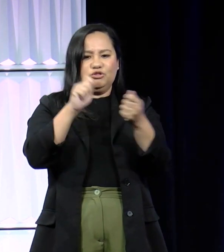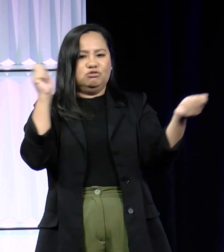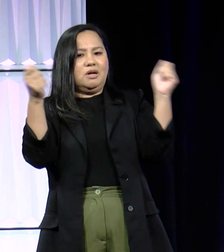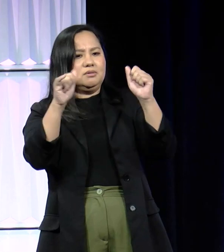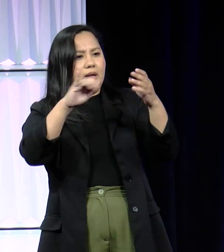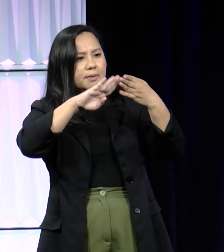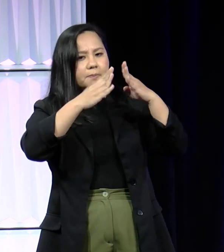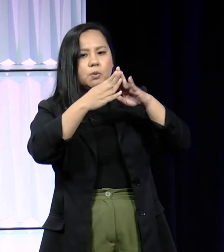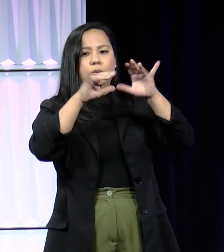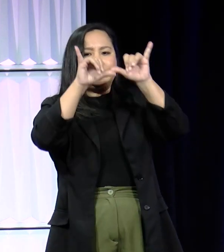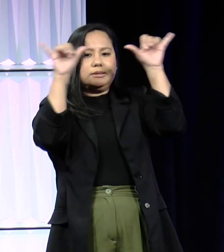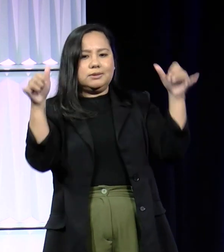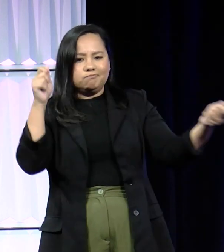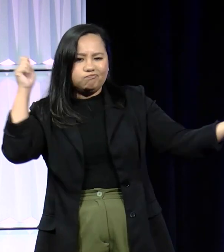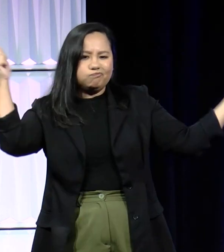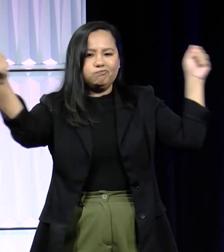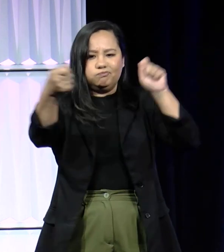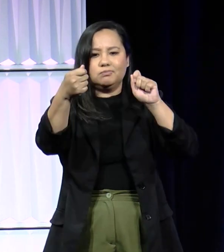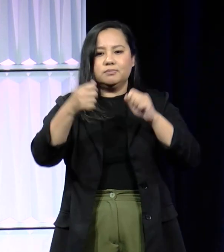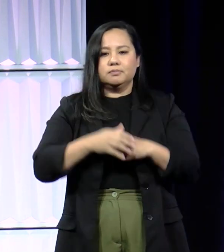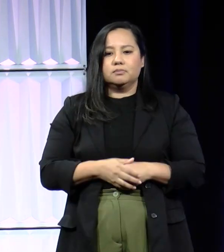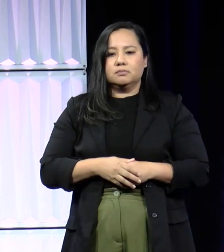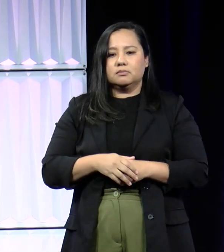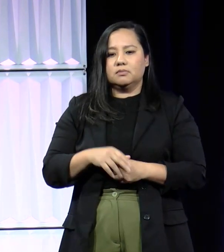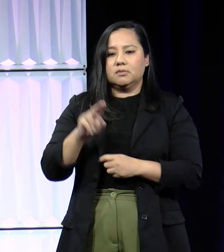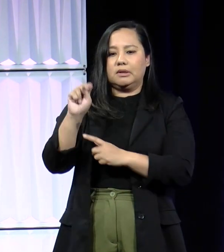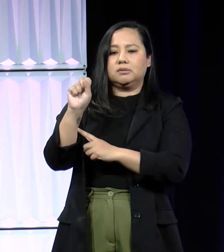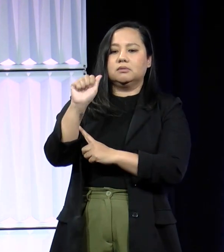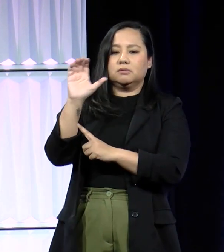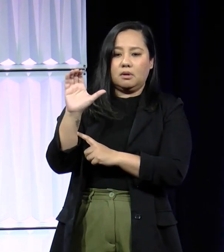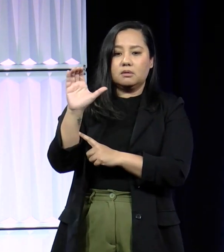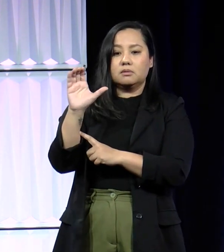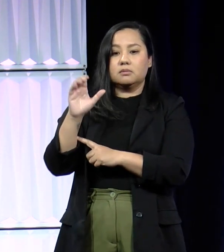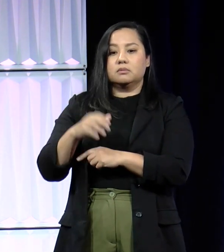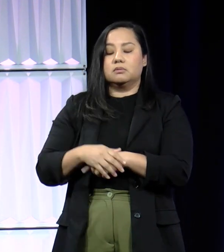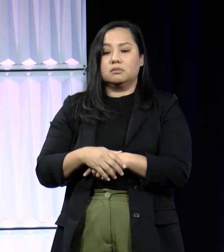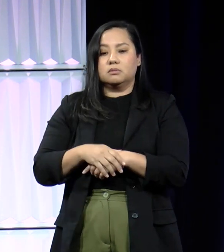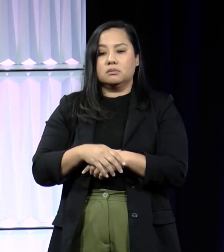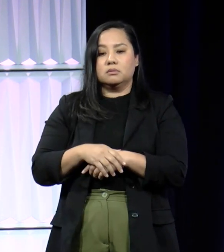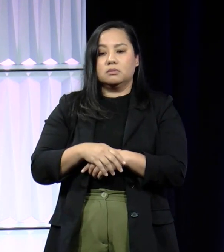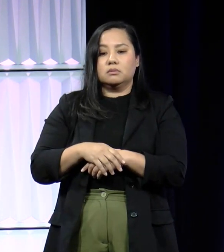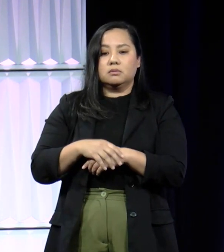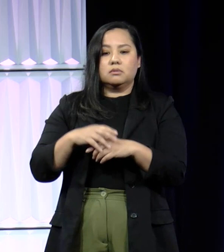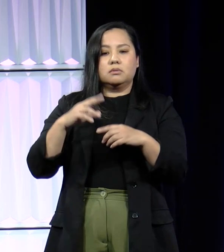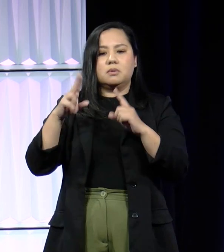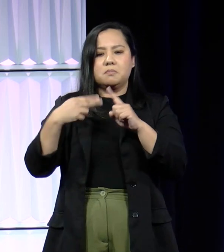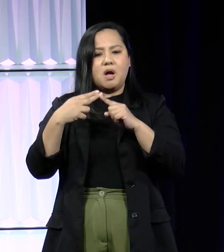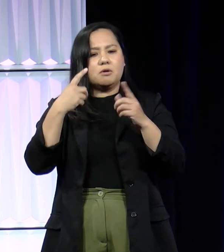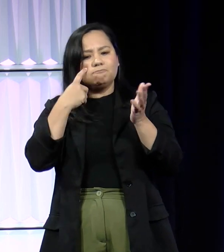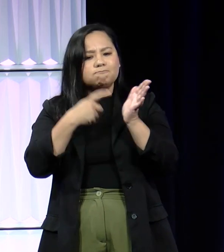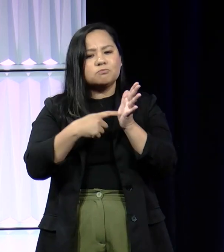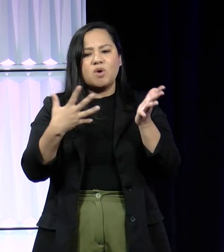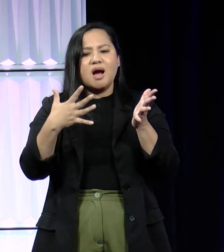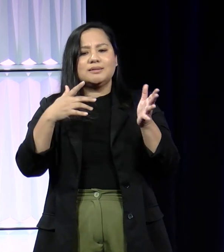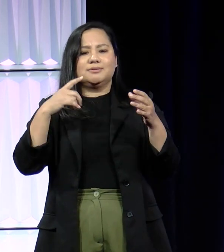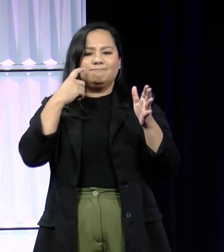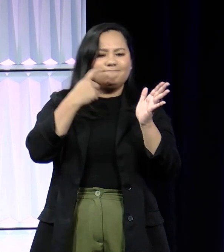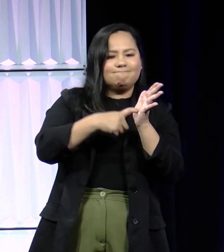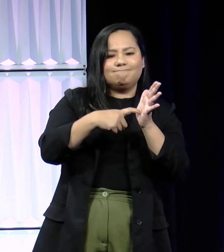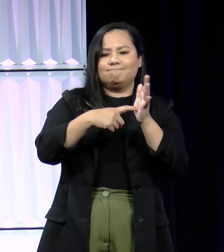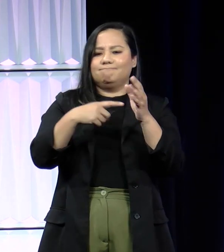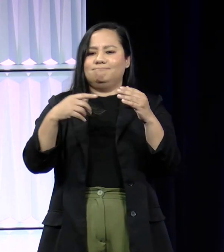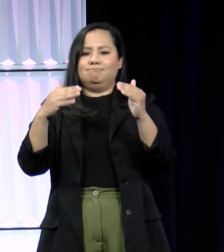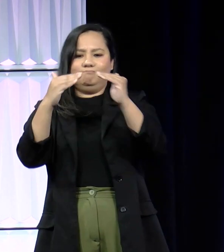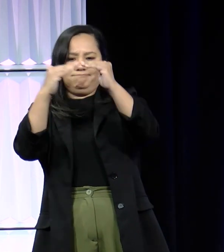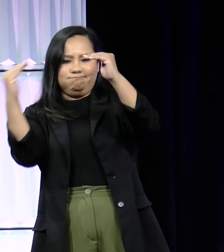achieve it. NSAC is about addressing systemic inequities, preventing violence, and creating